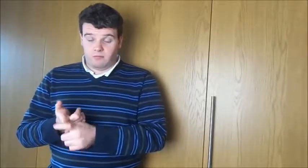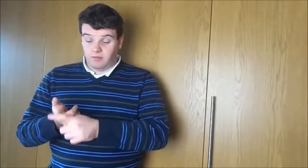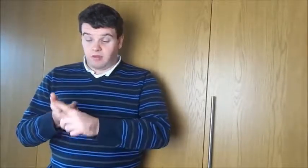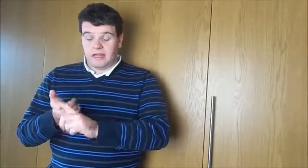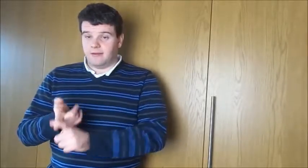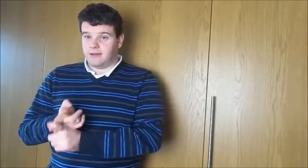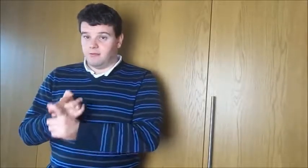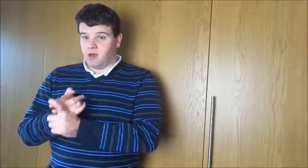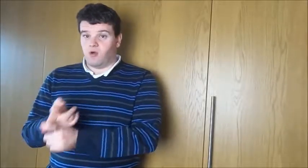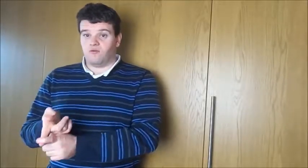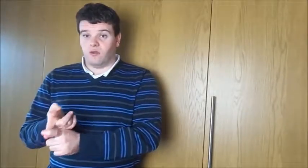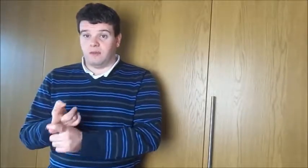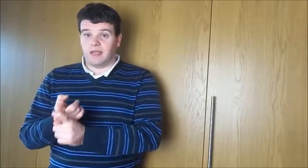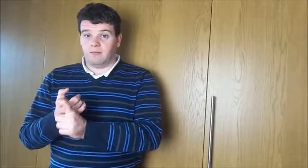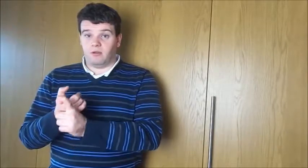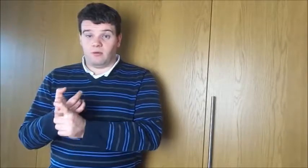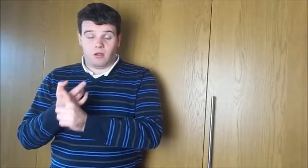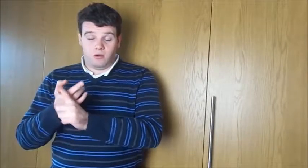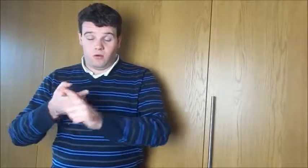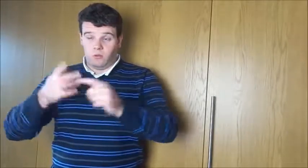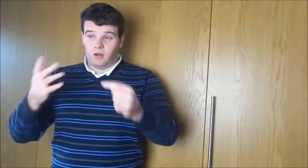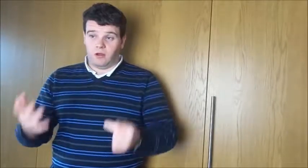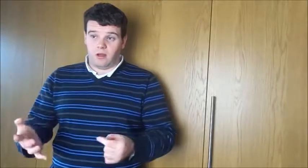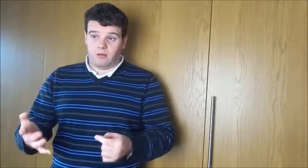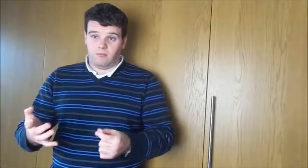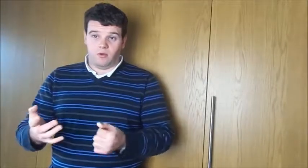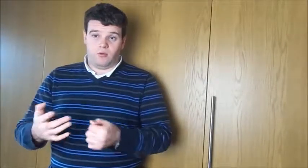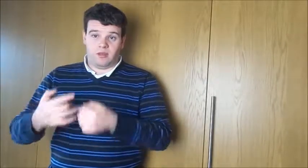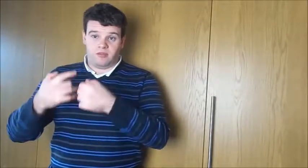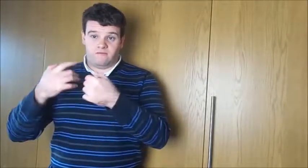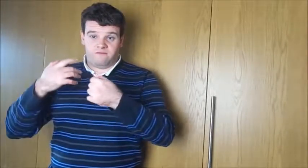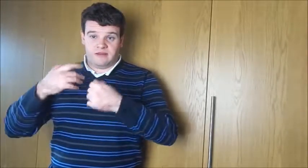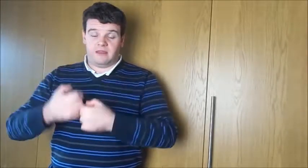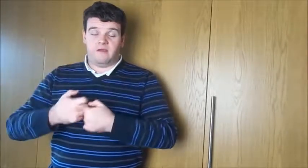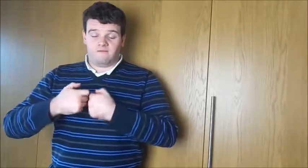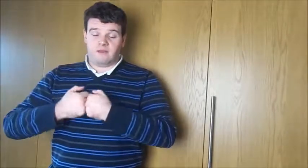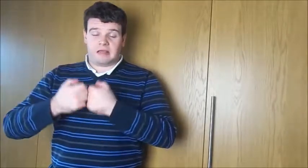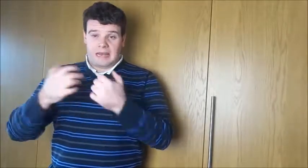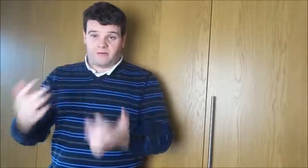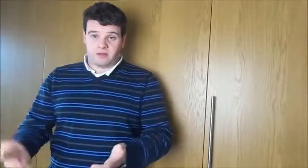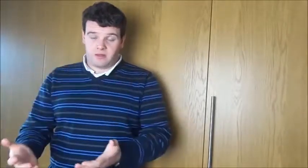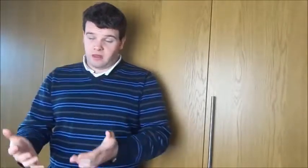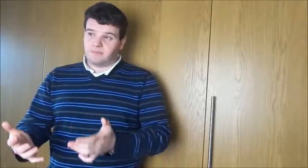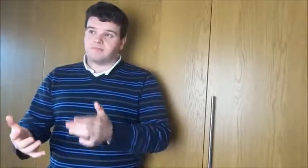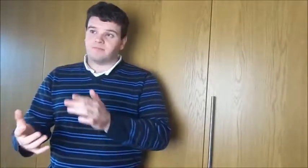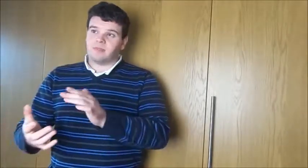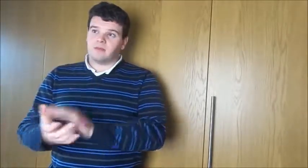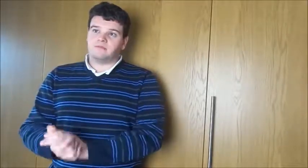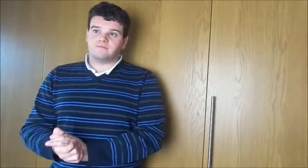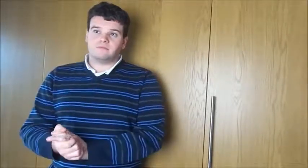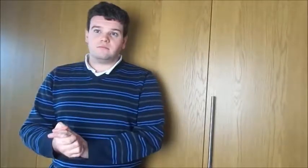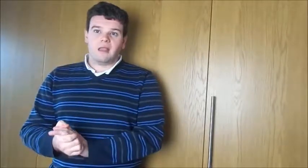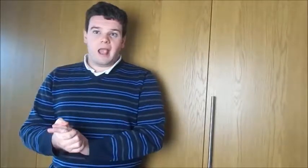William's illegitimate children, who were known as the Fitzclarences.